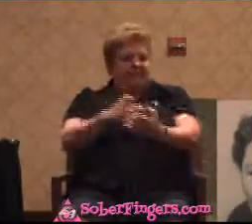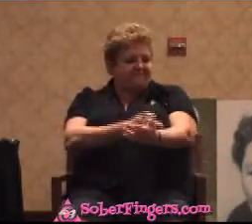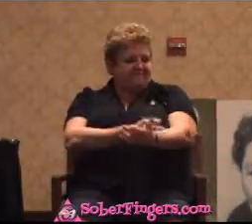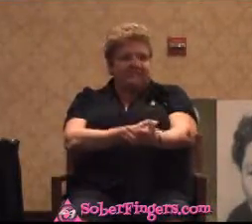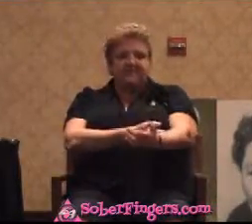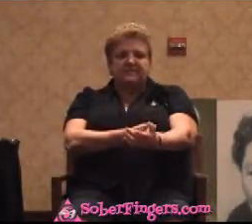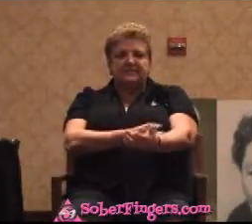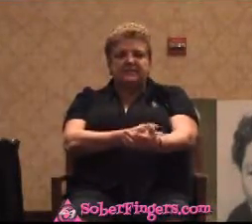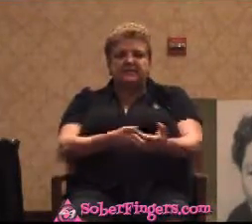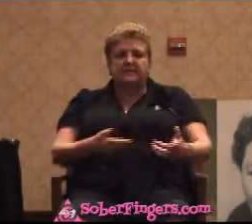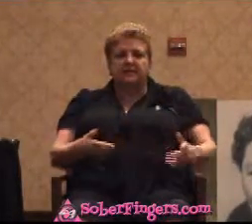And I leave his place,